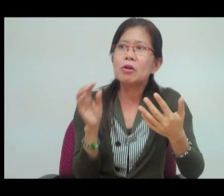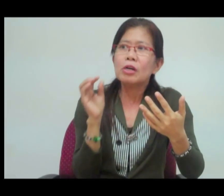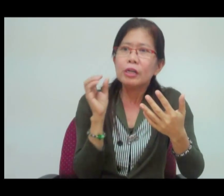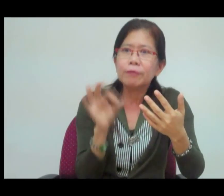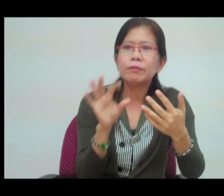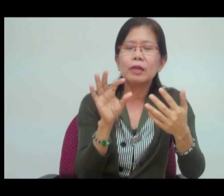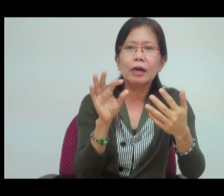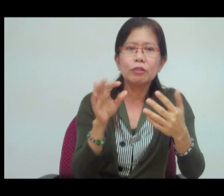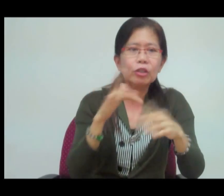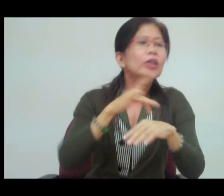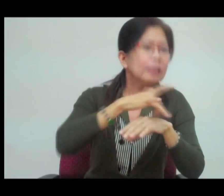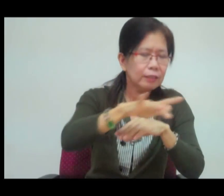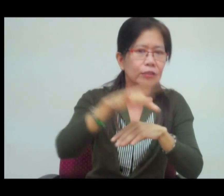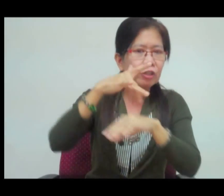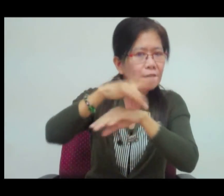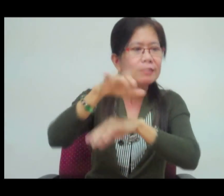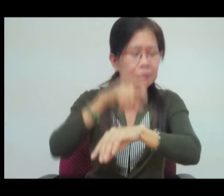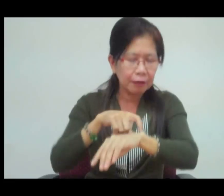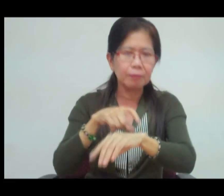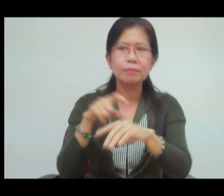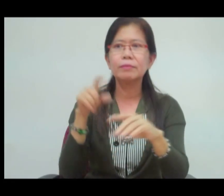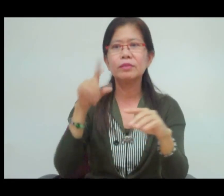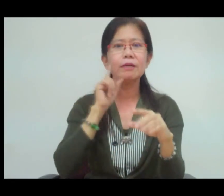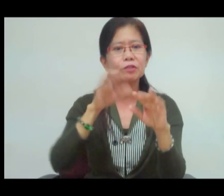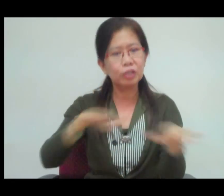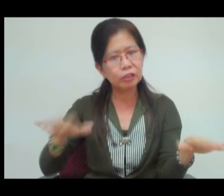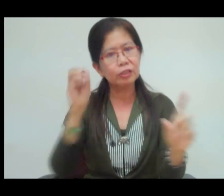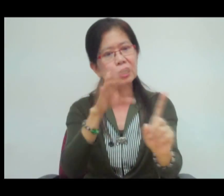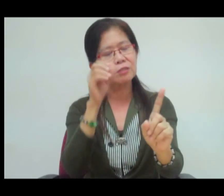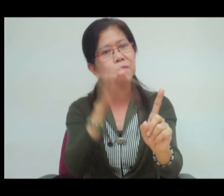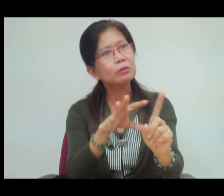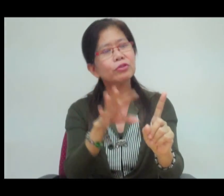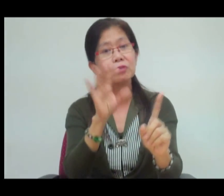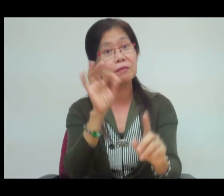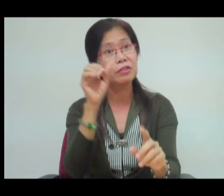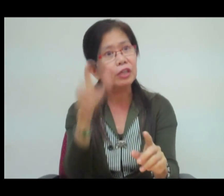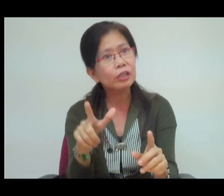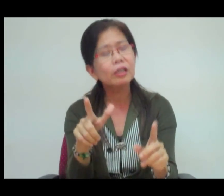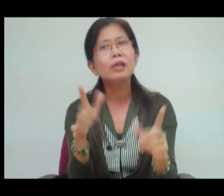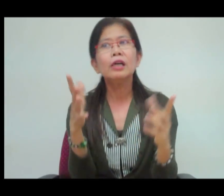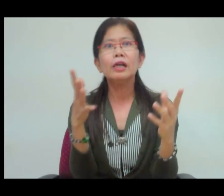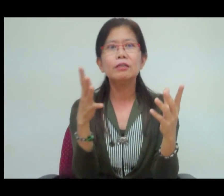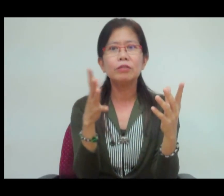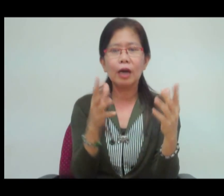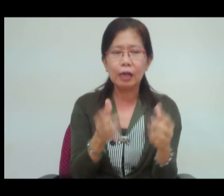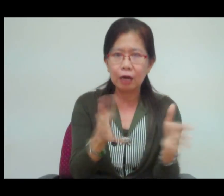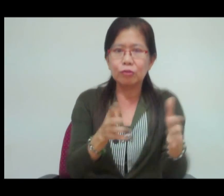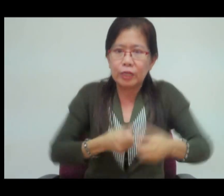if the earliest time deaf children are exposed to FSL and allowed to express